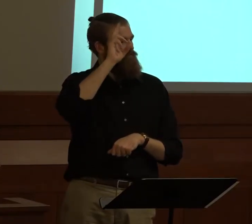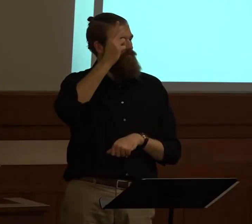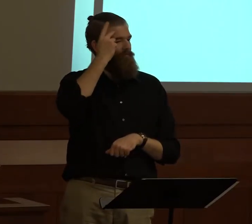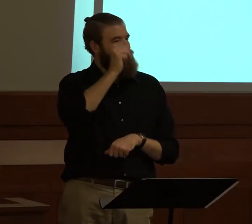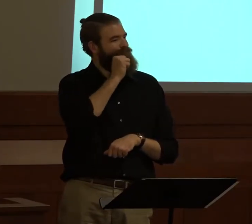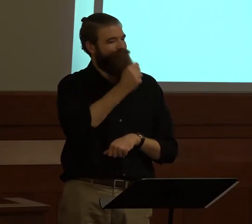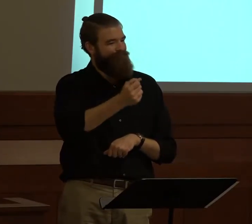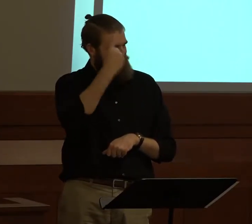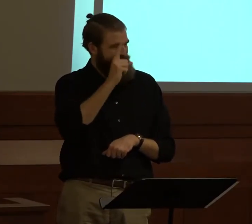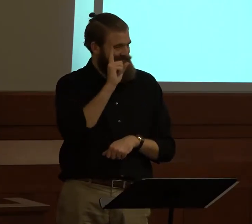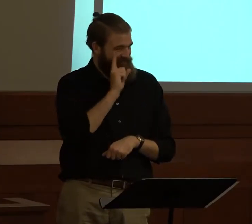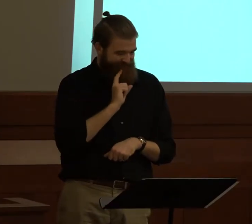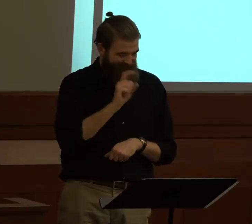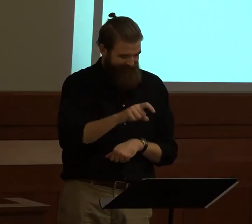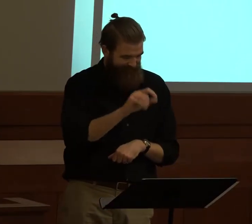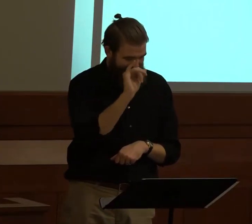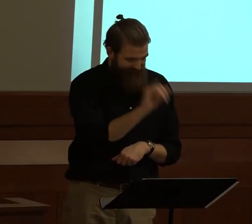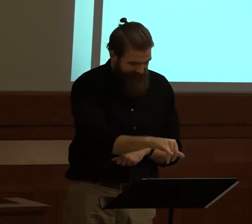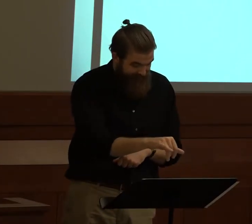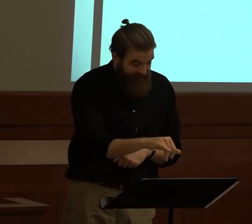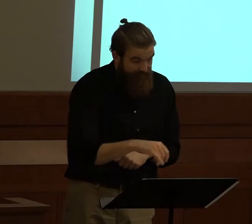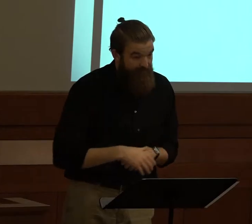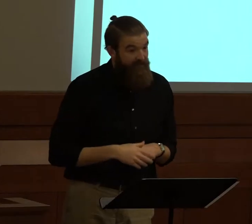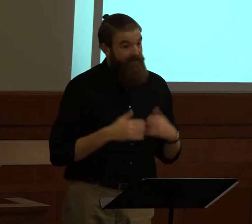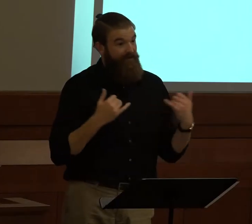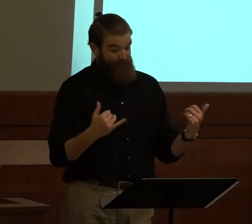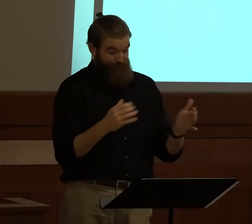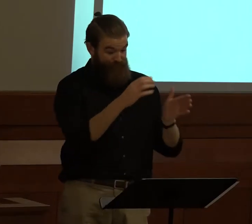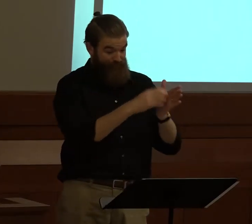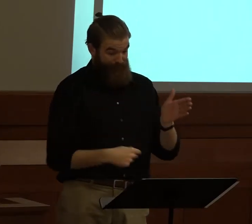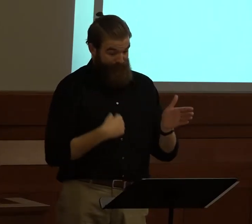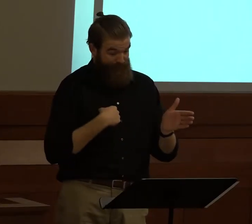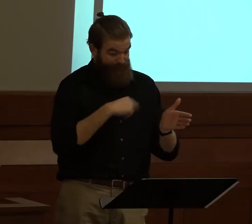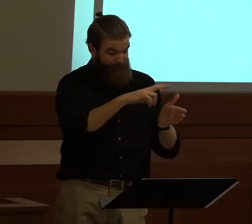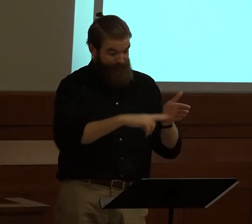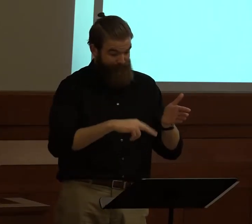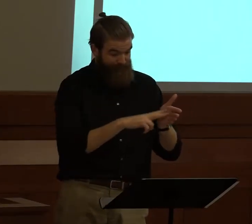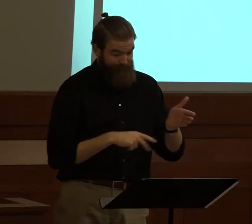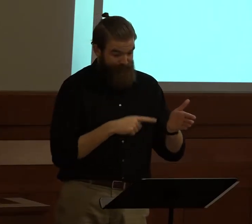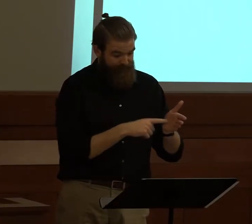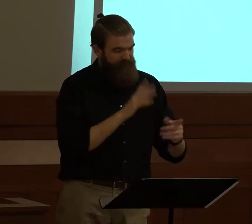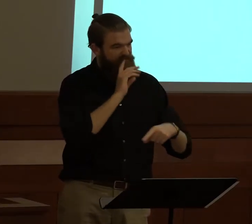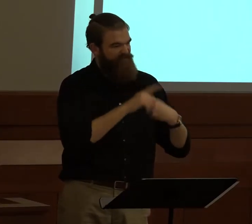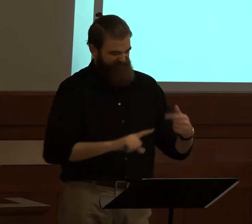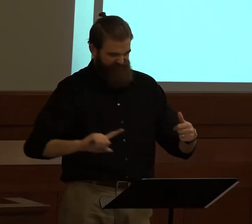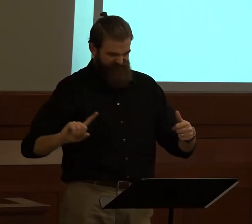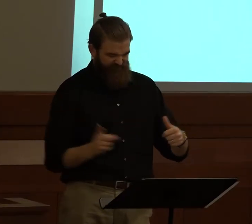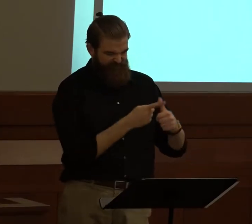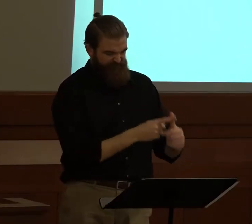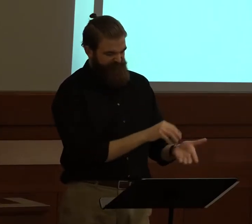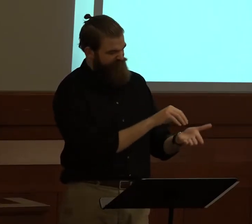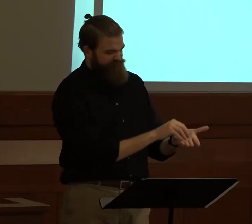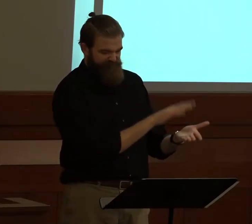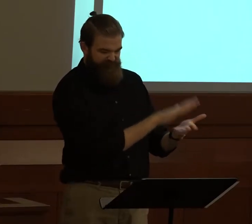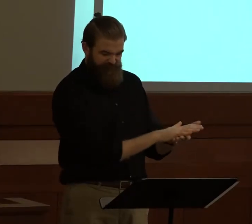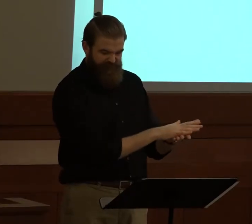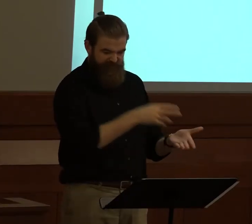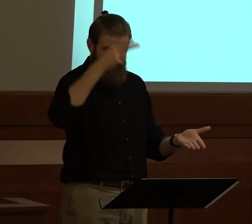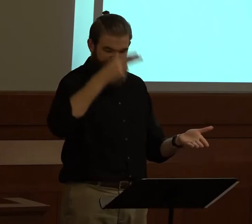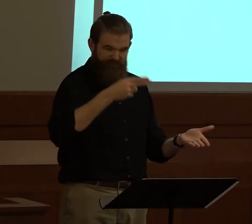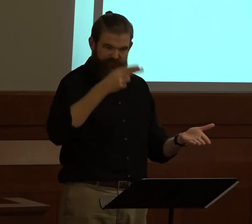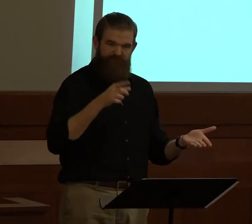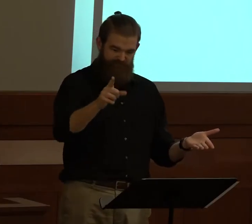not culturally deaf in the way we think of it today, with sign language as his first or primary mode of communication,